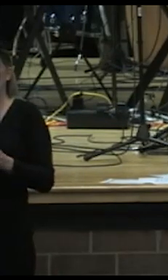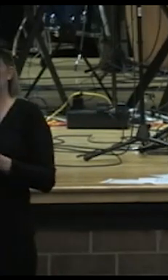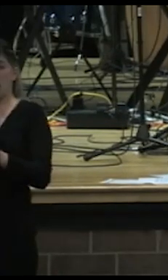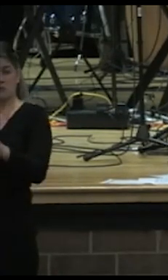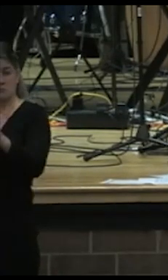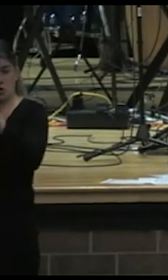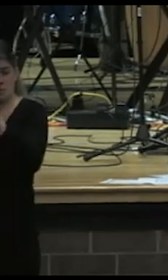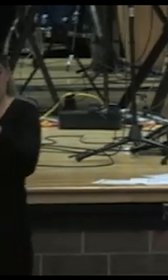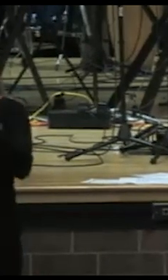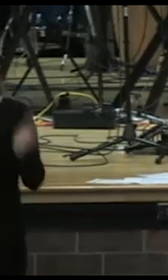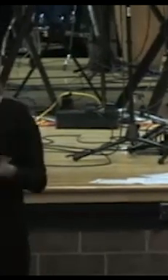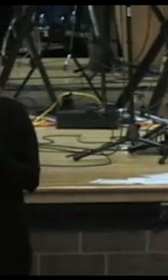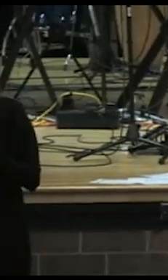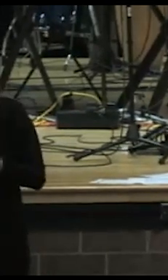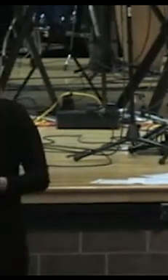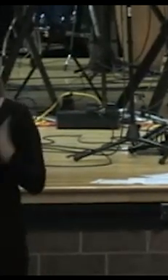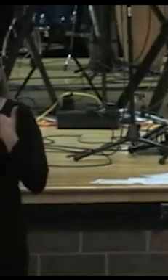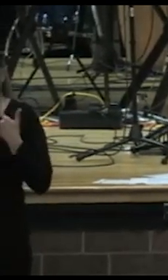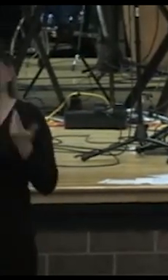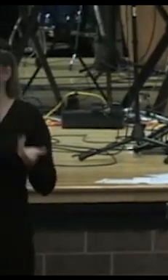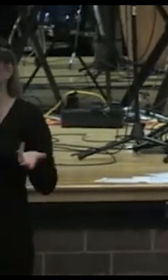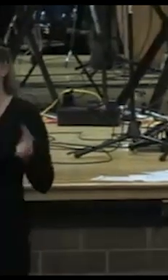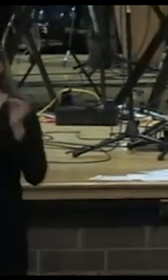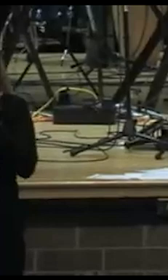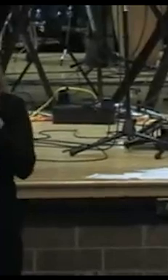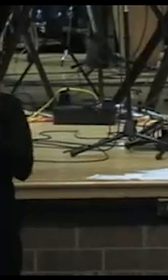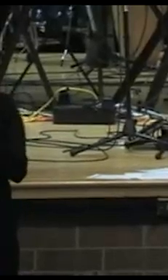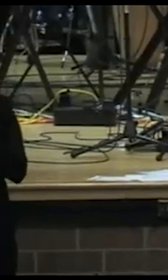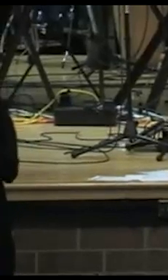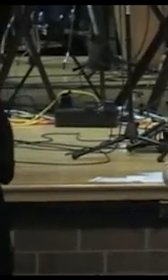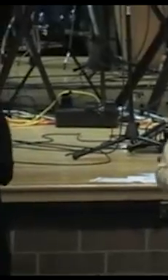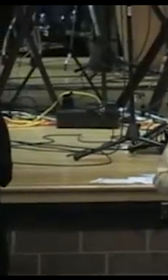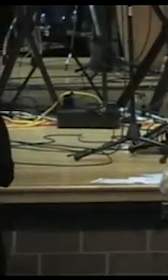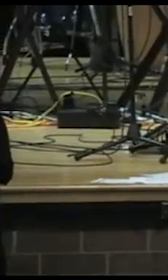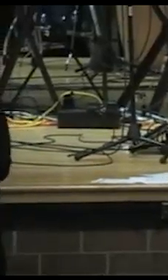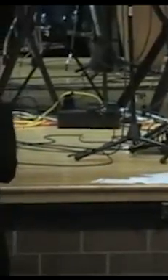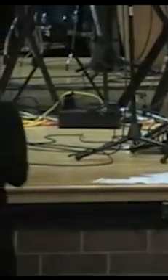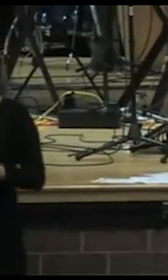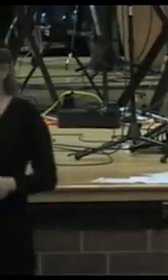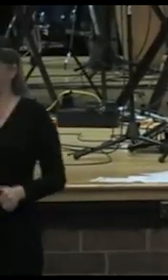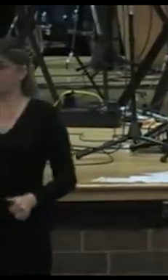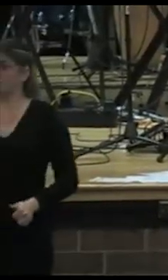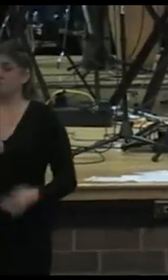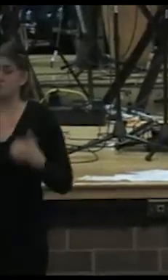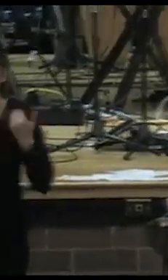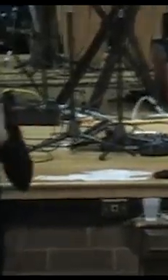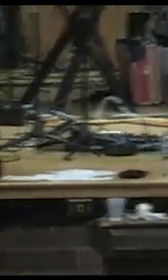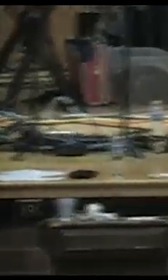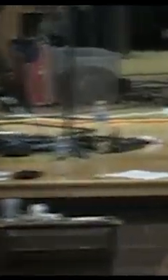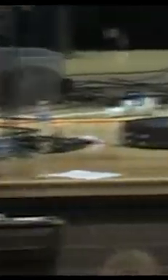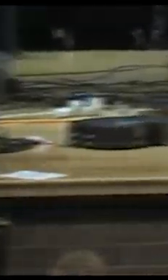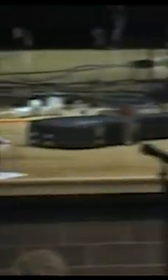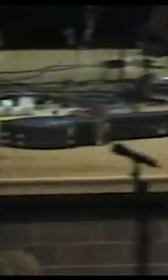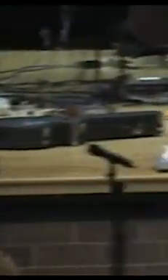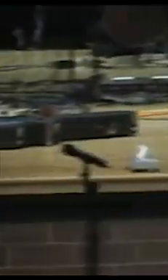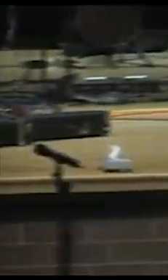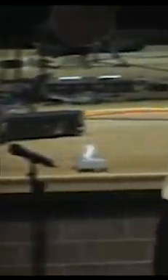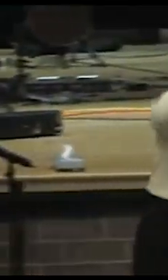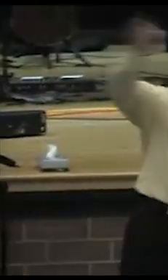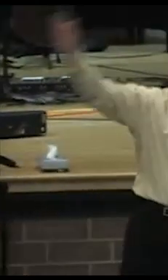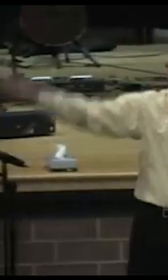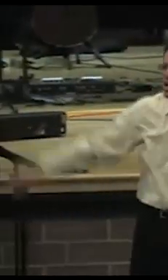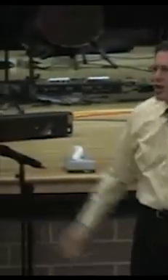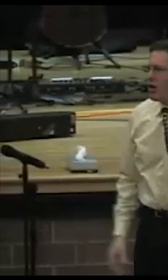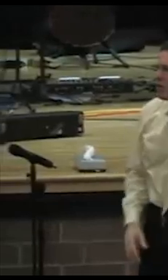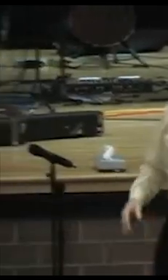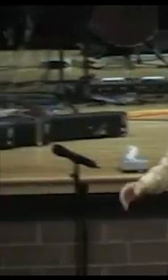their lives. I remember this principle working in my life as a single. I decided that I wasn't going to run after this and